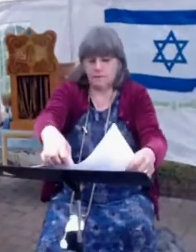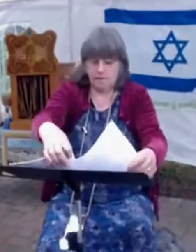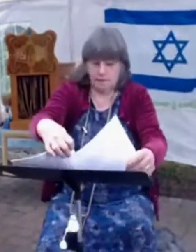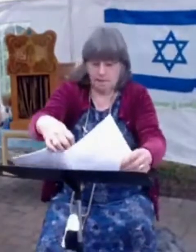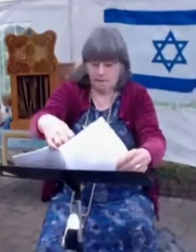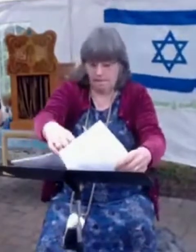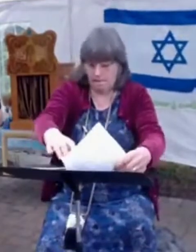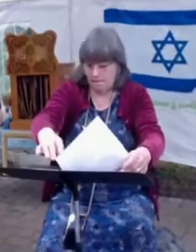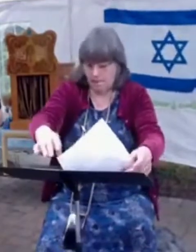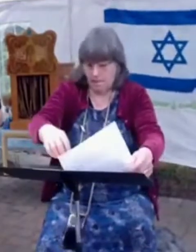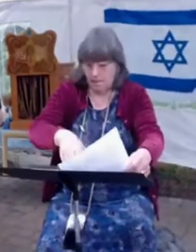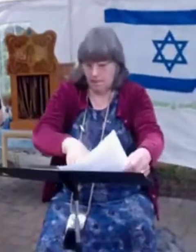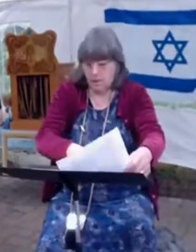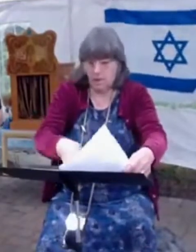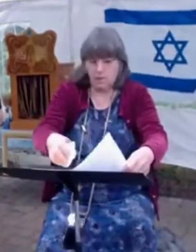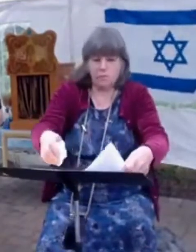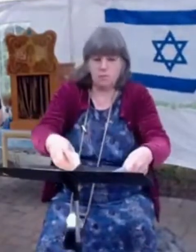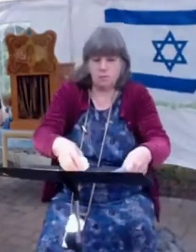creation.